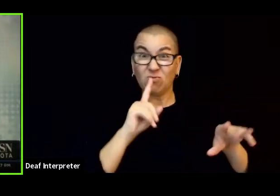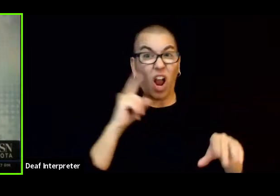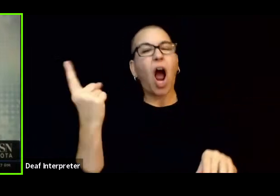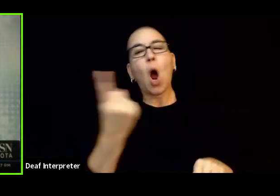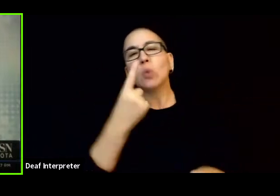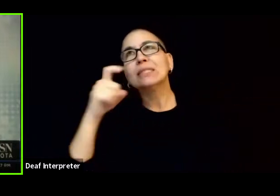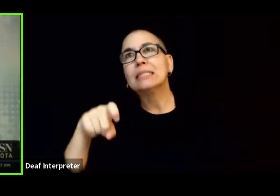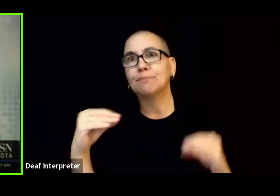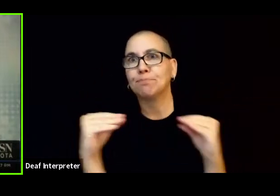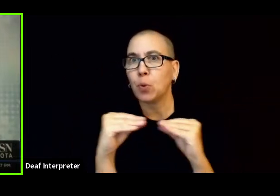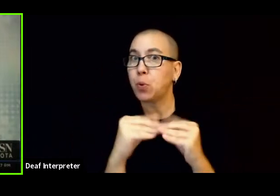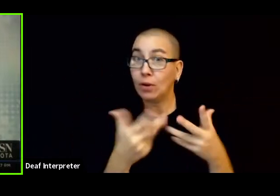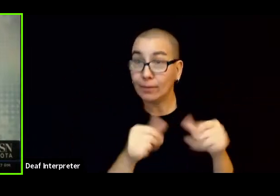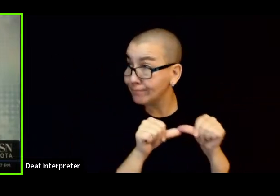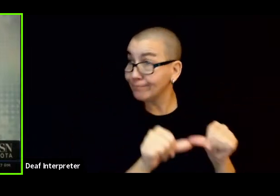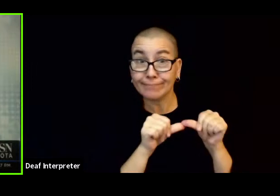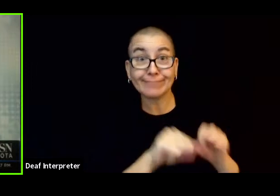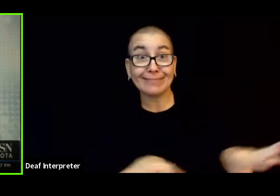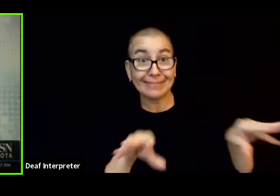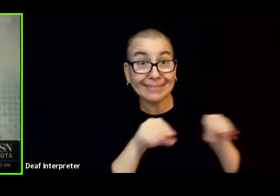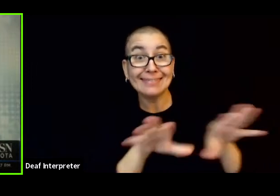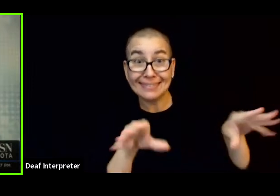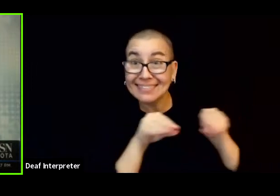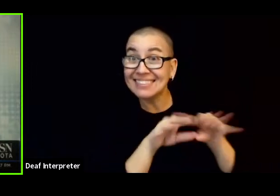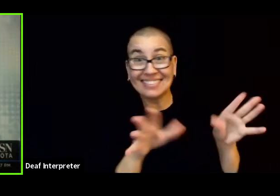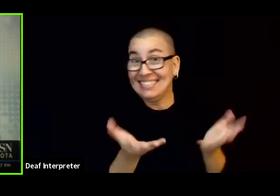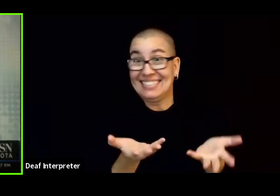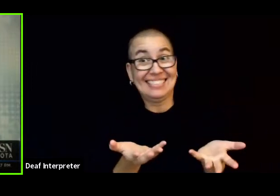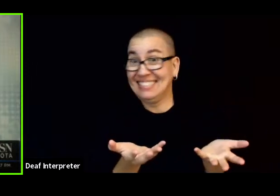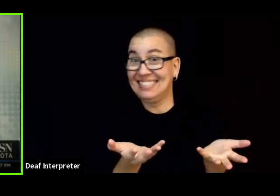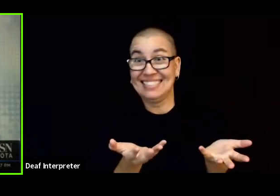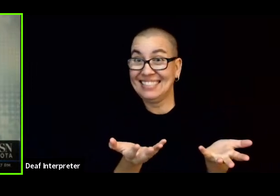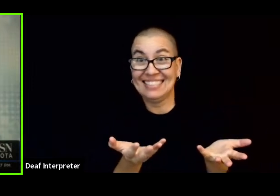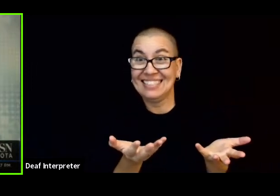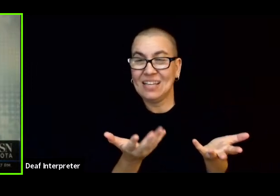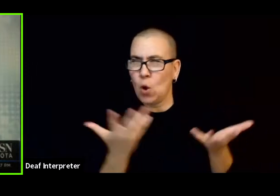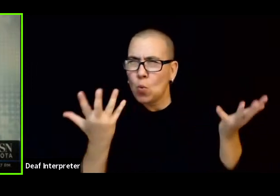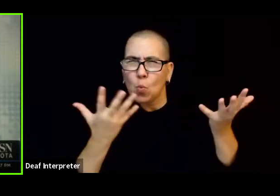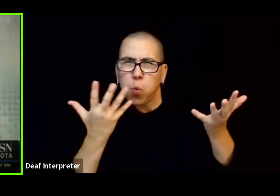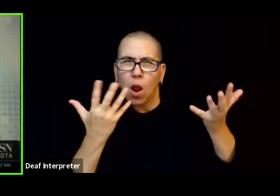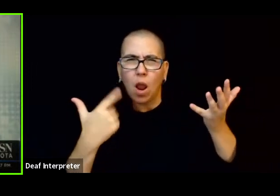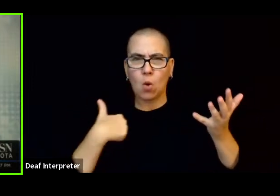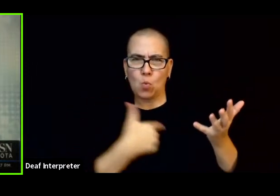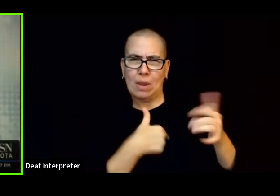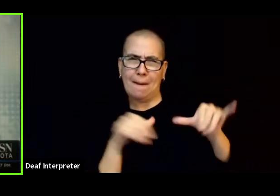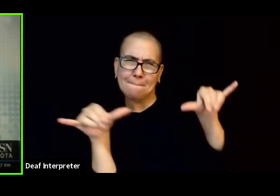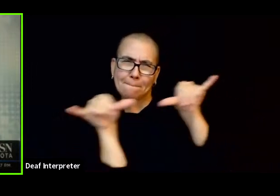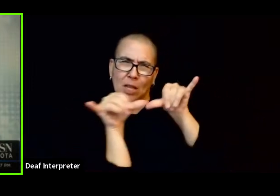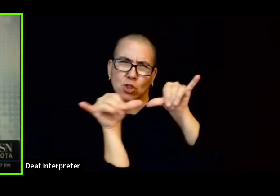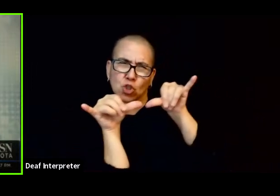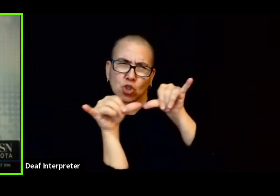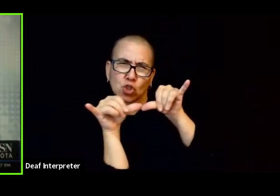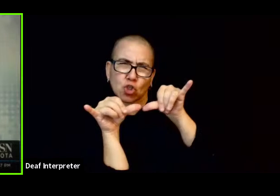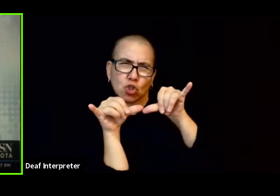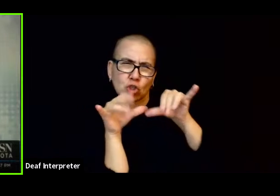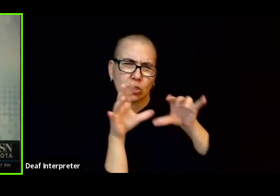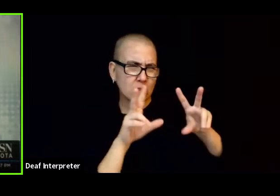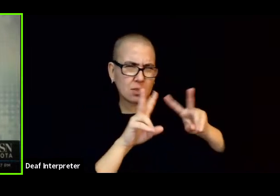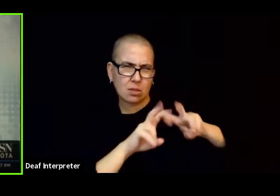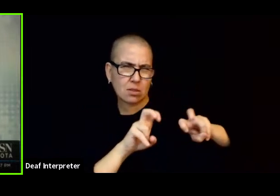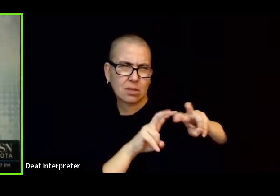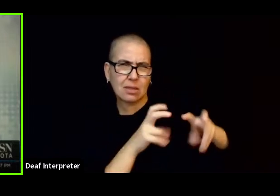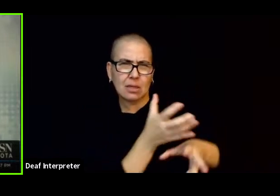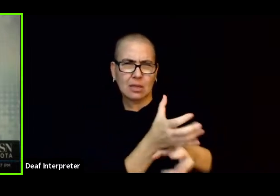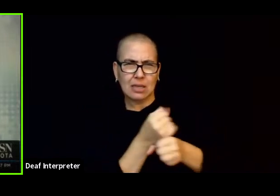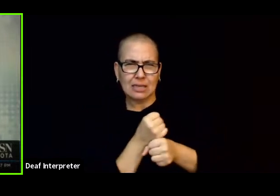the strategies and the logistics of how you get the test closer to people so that they can